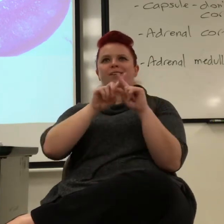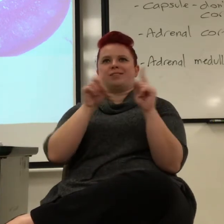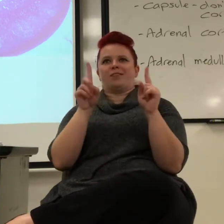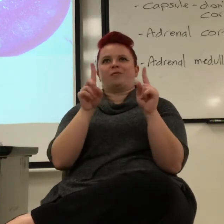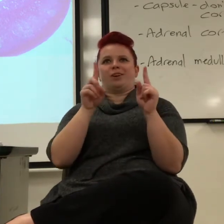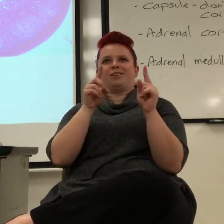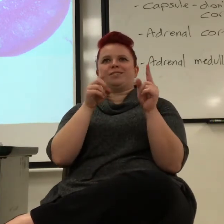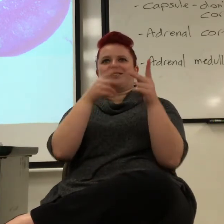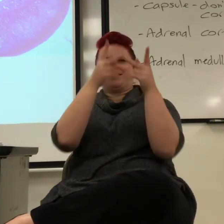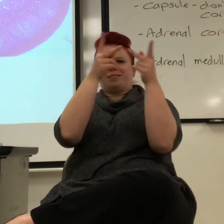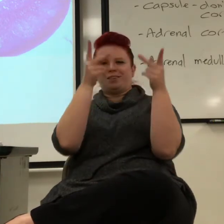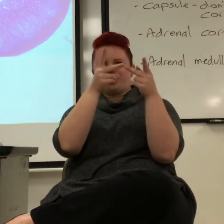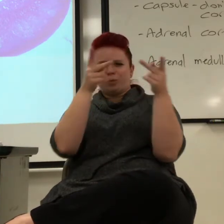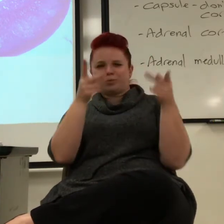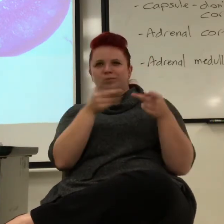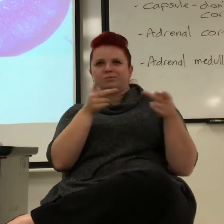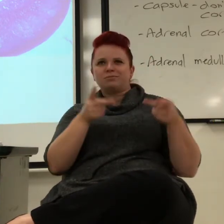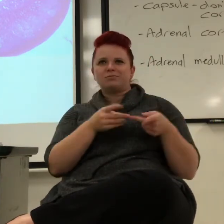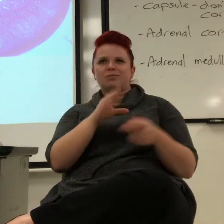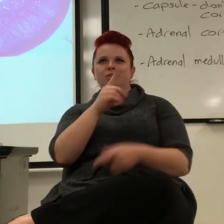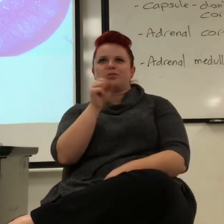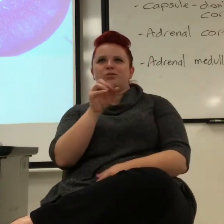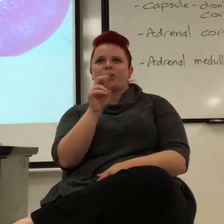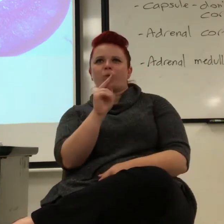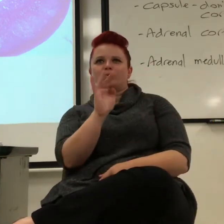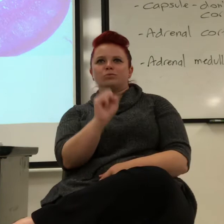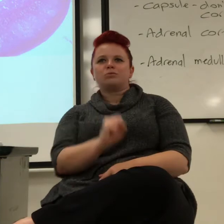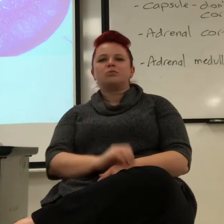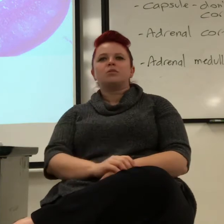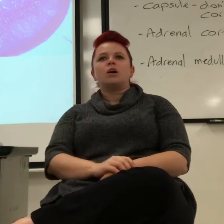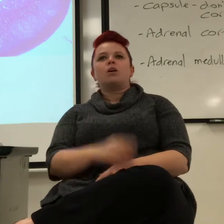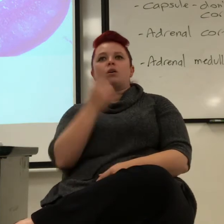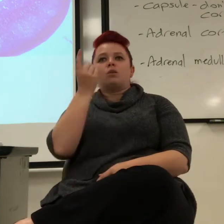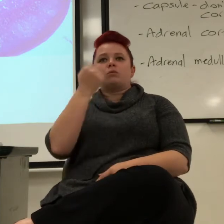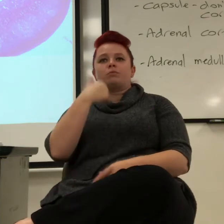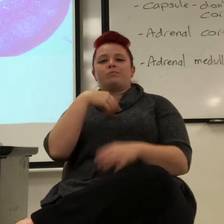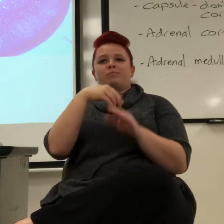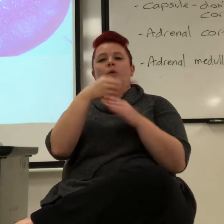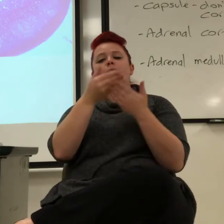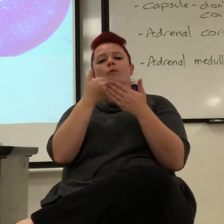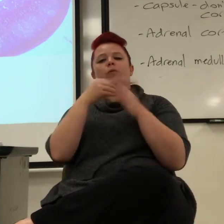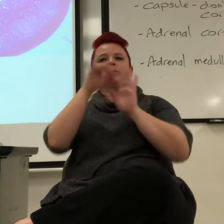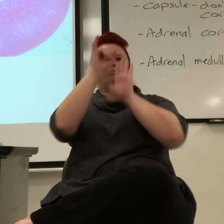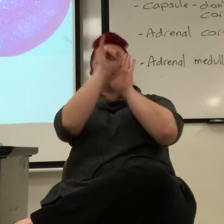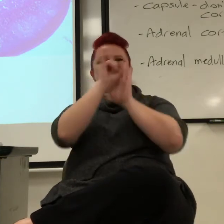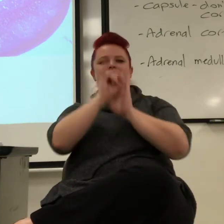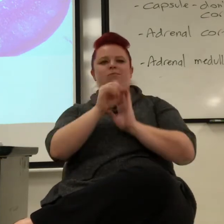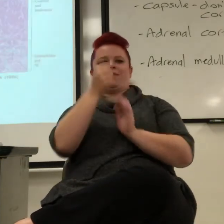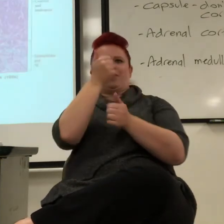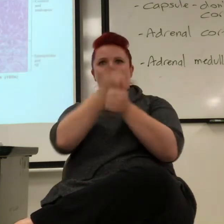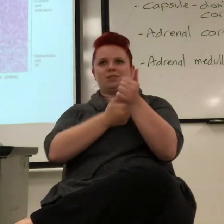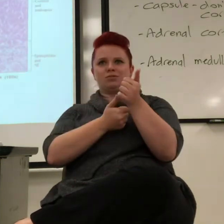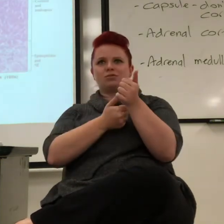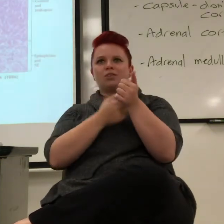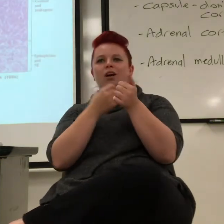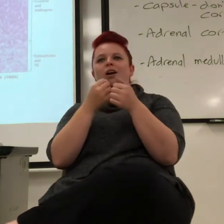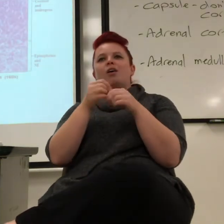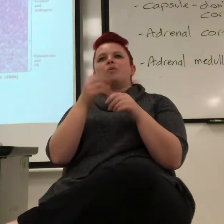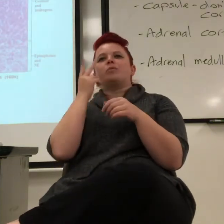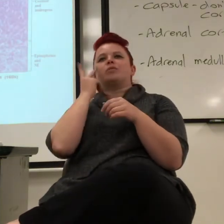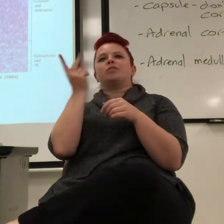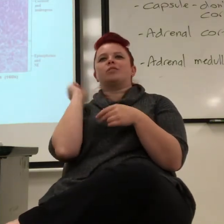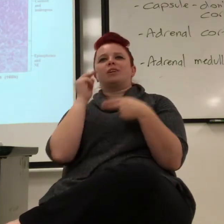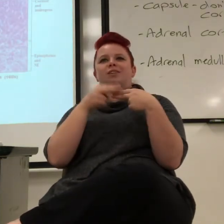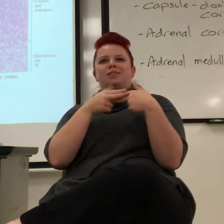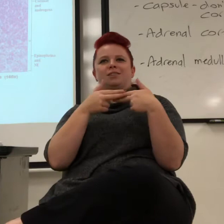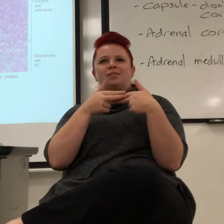different zones. So before we identify the other ones, let's go to this slide. So do you know what you're